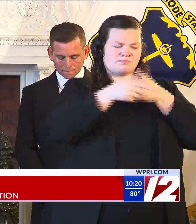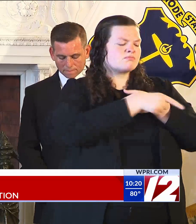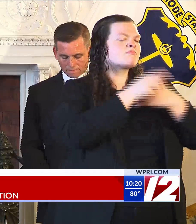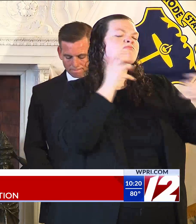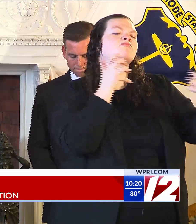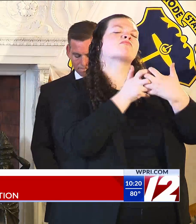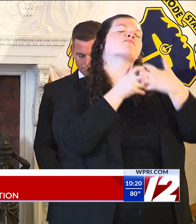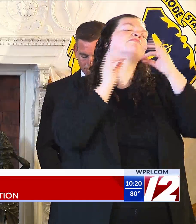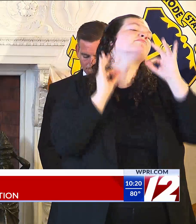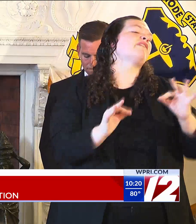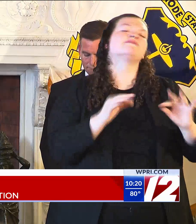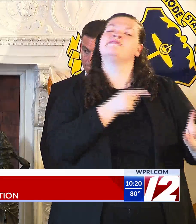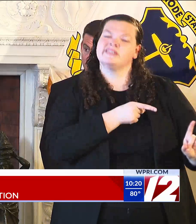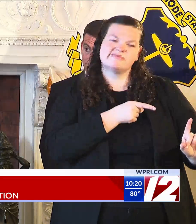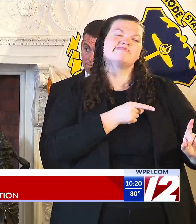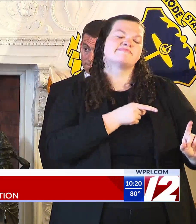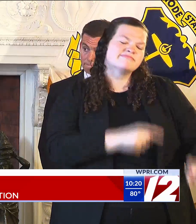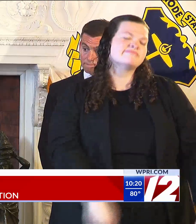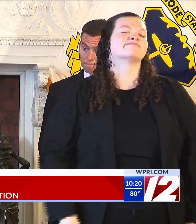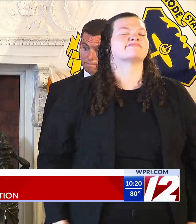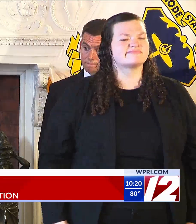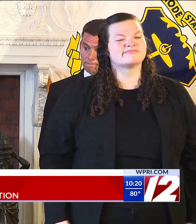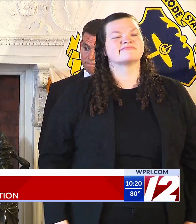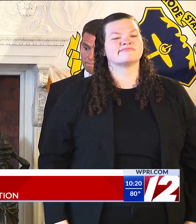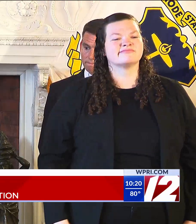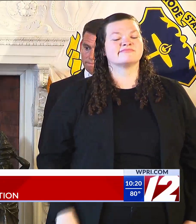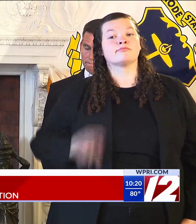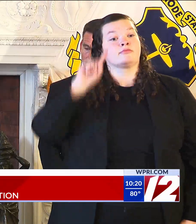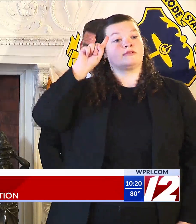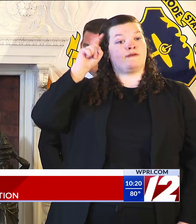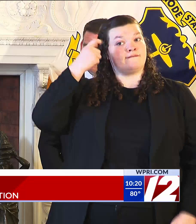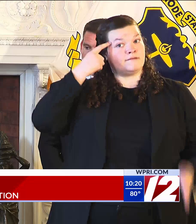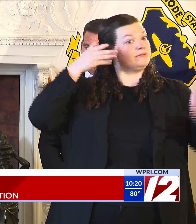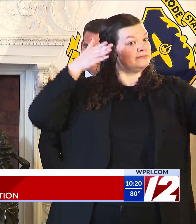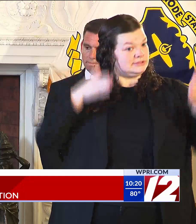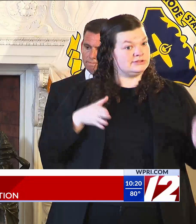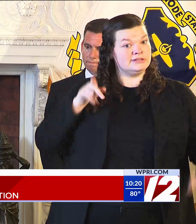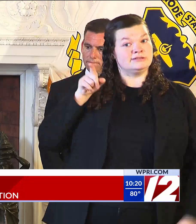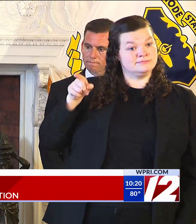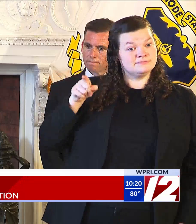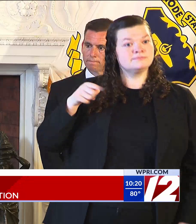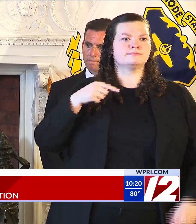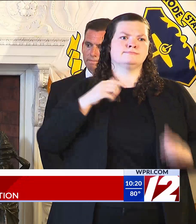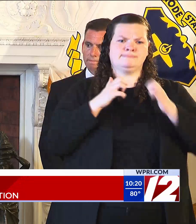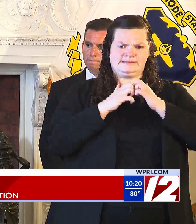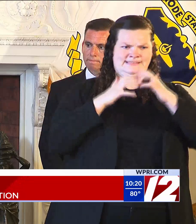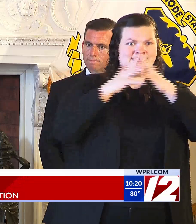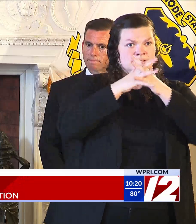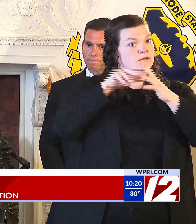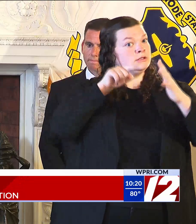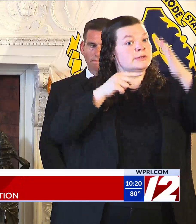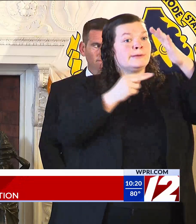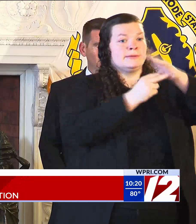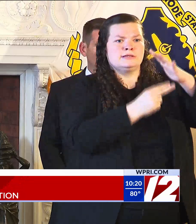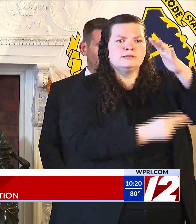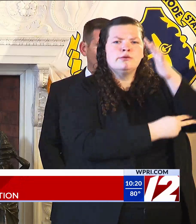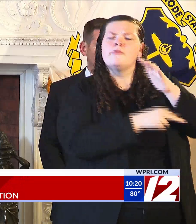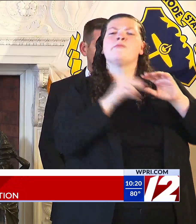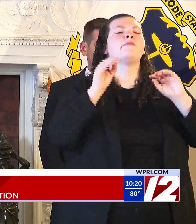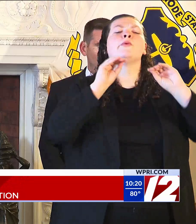We're building the bridge, as the Governor said, at no additional cost to the taxpayers. As the